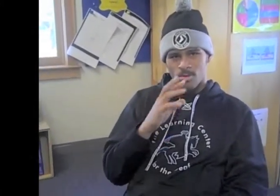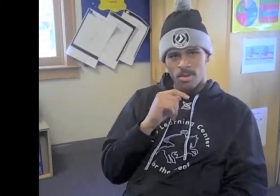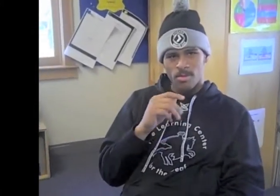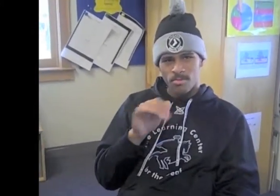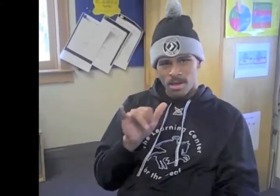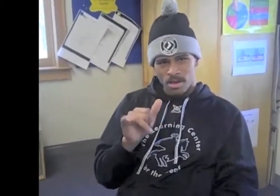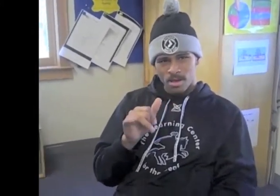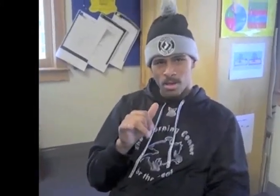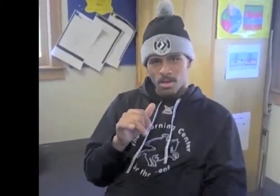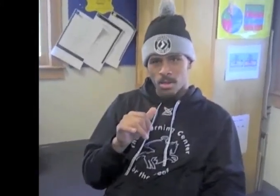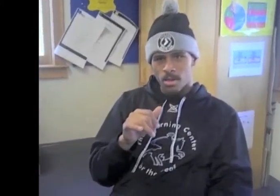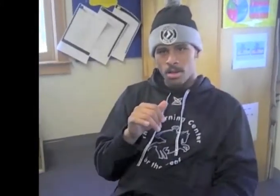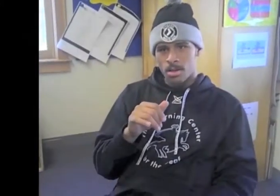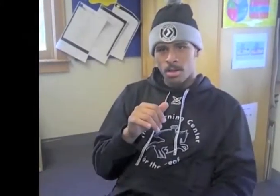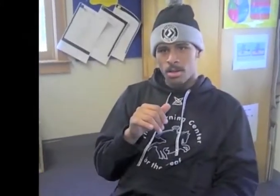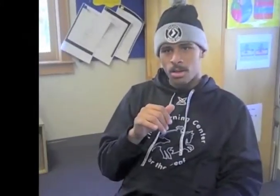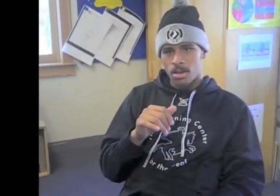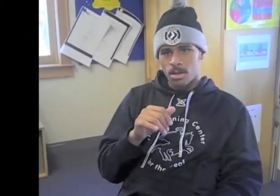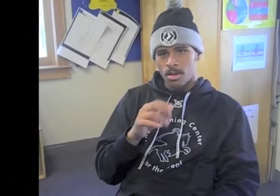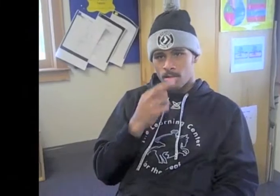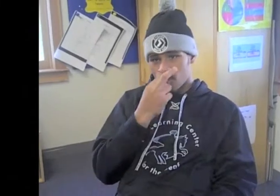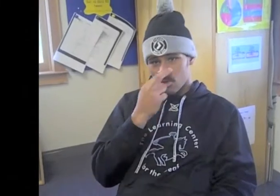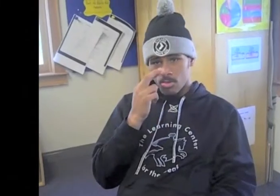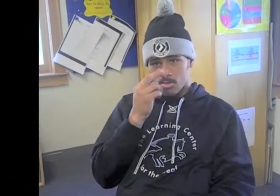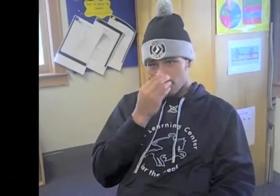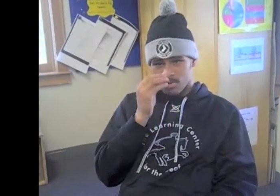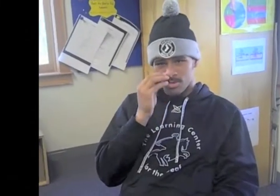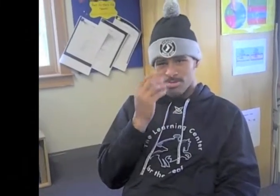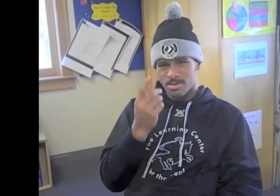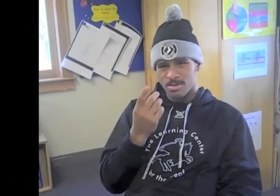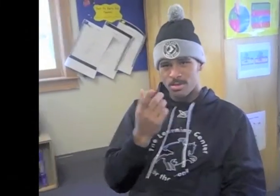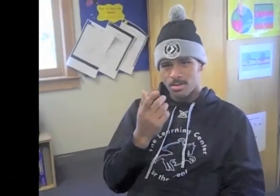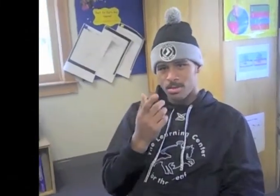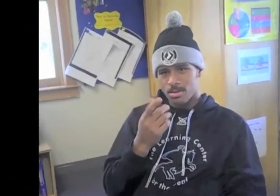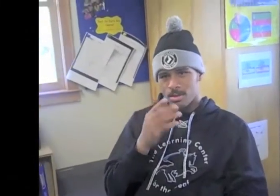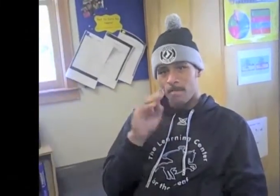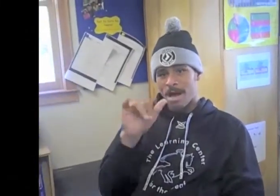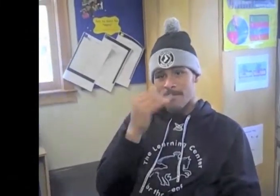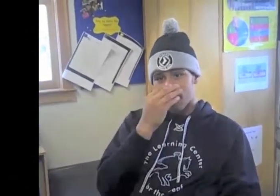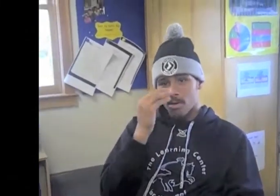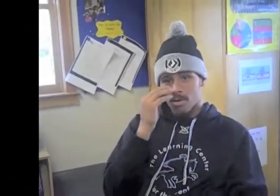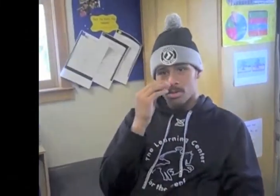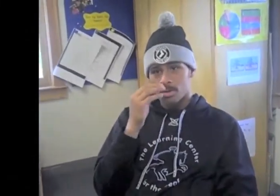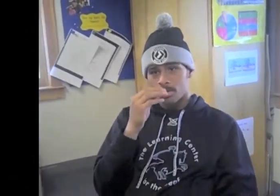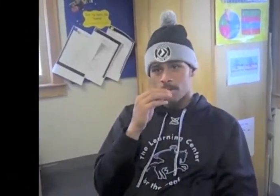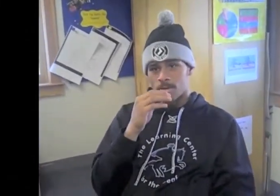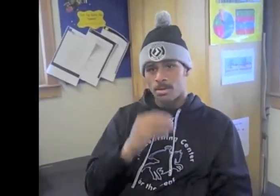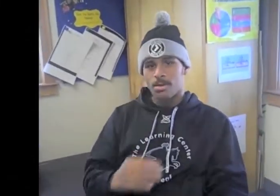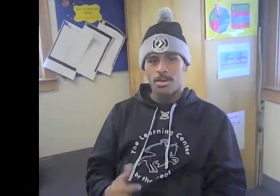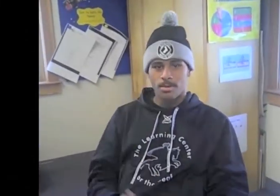Right? We're talking about May. The flower...the May...the Mayflower.